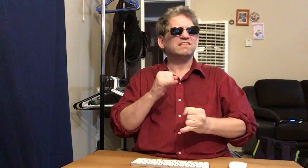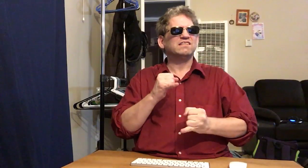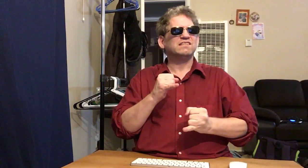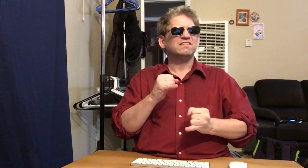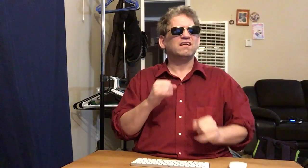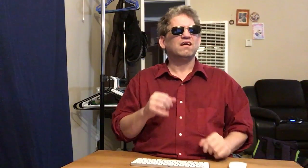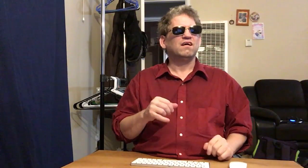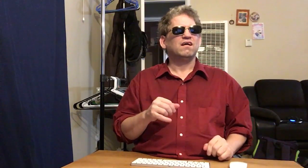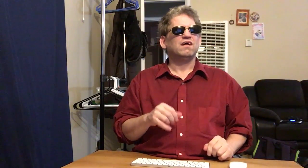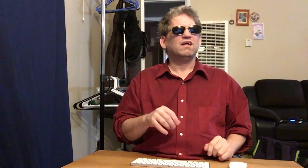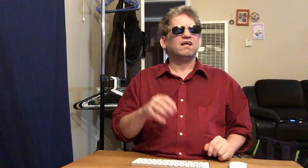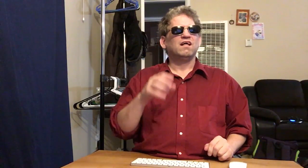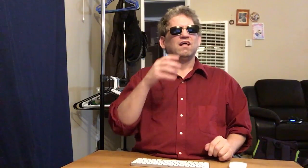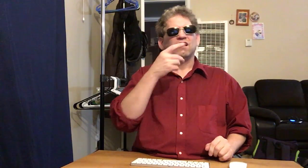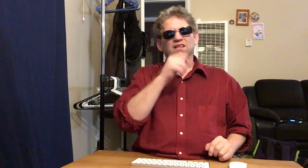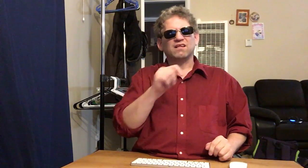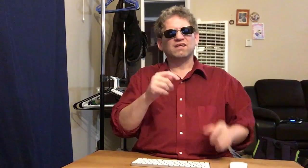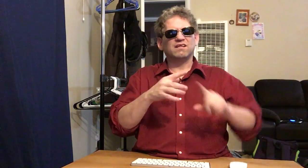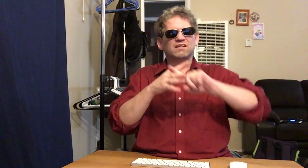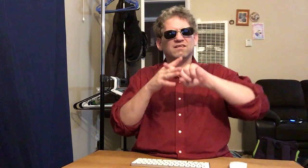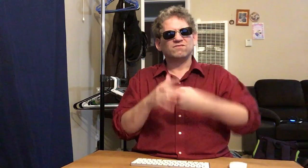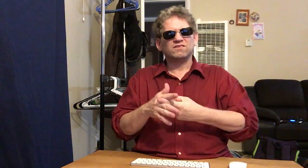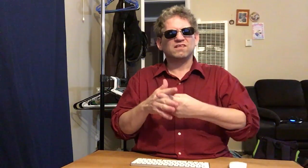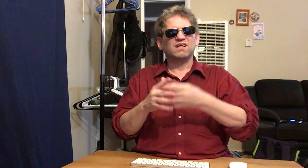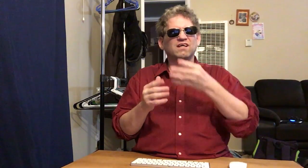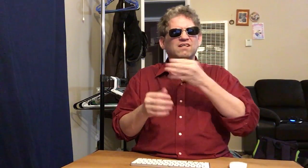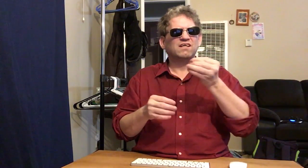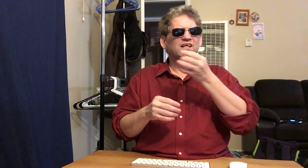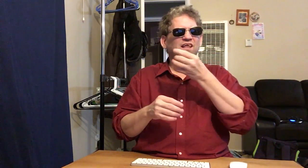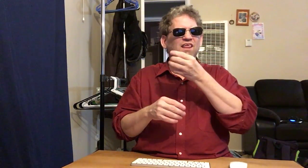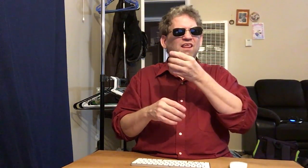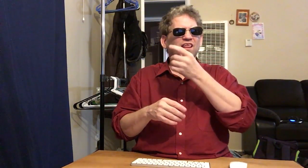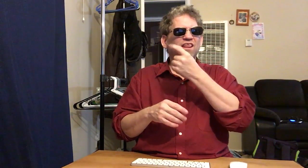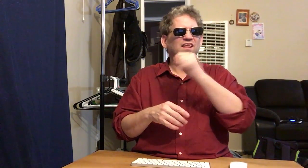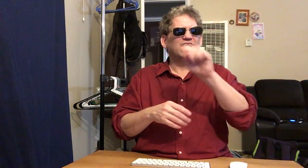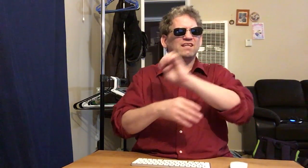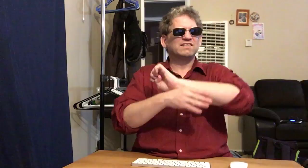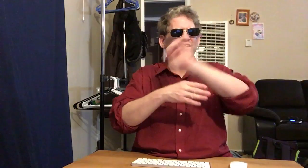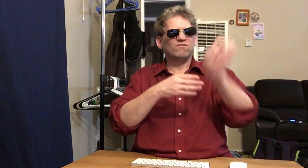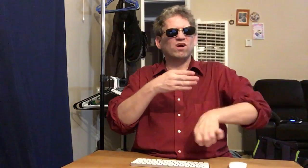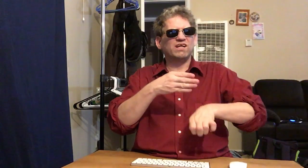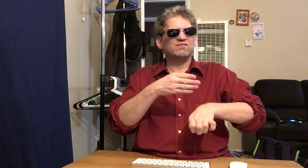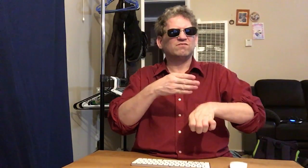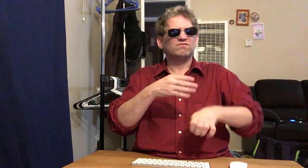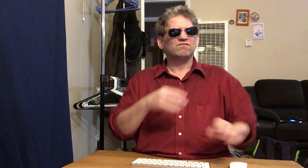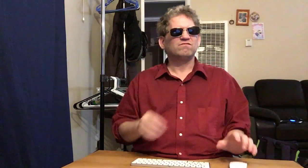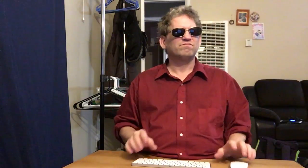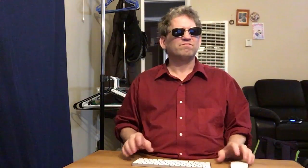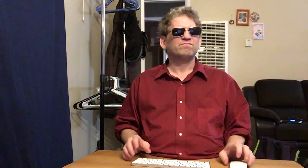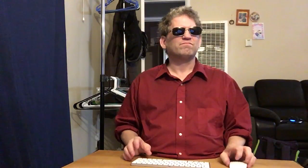egg, or the bacon, egg, and cheese biscuit. Start your morning with a delicious deal. Breakfast at McDonald's.